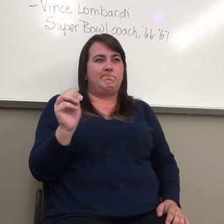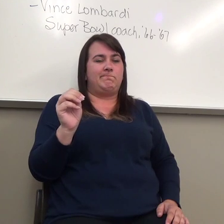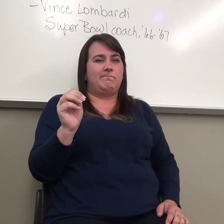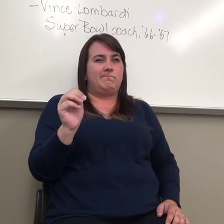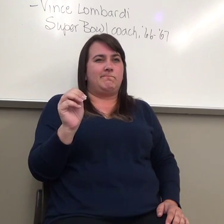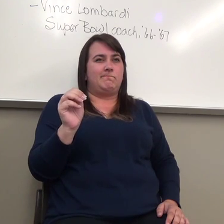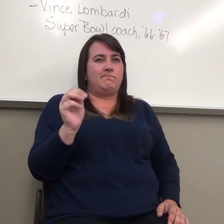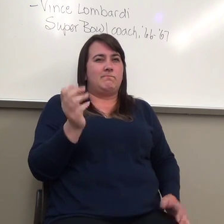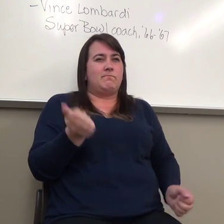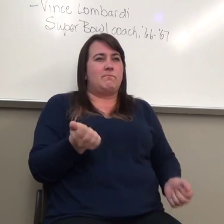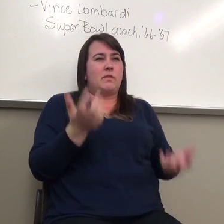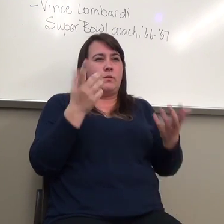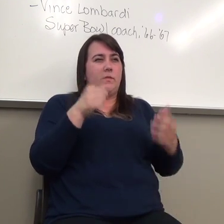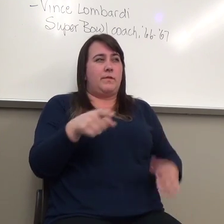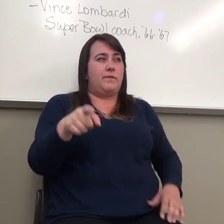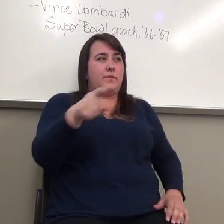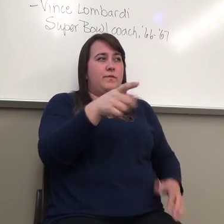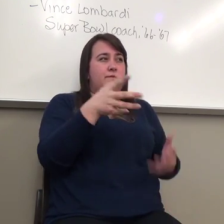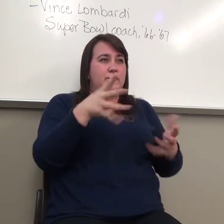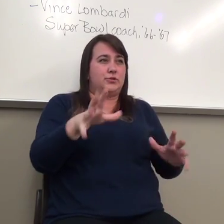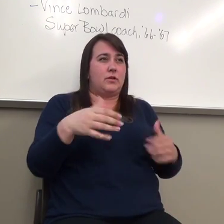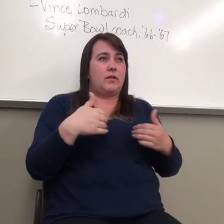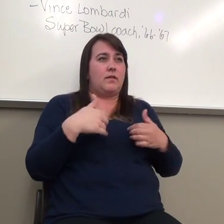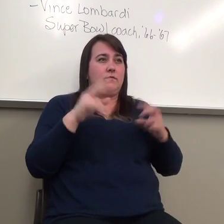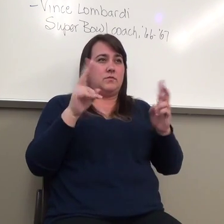how many people have a topic sentence?